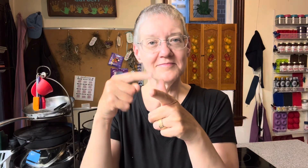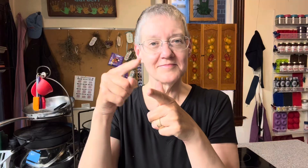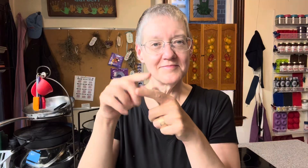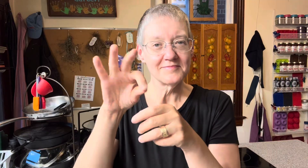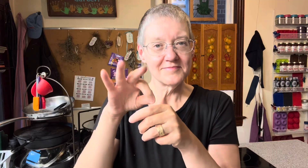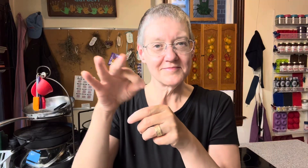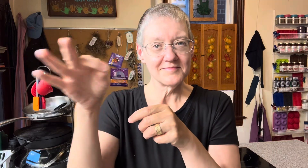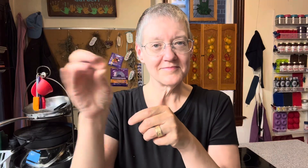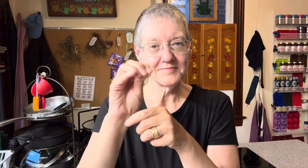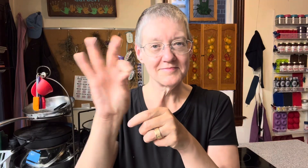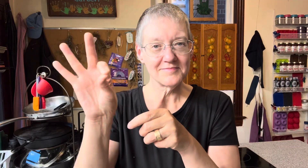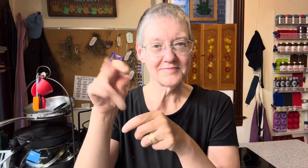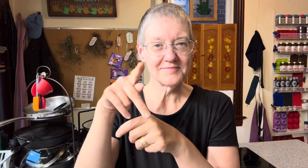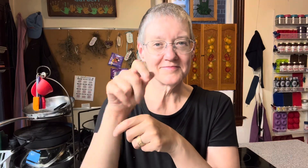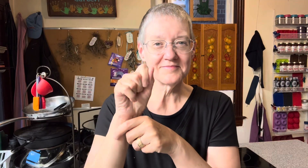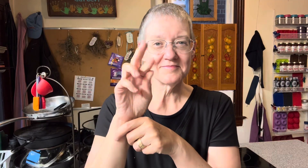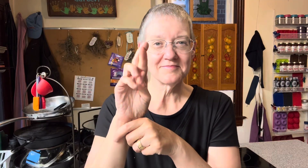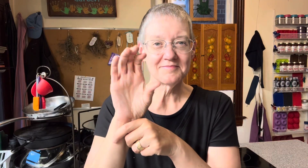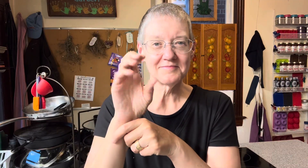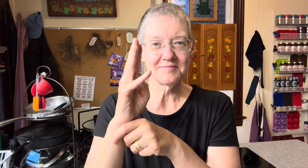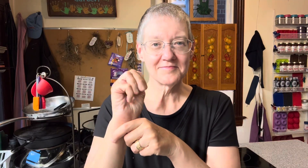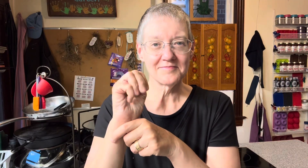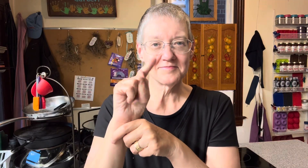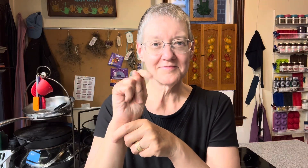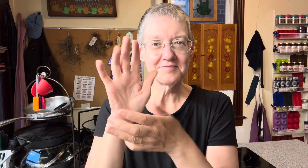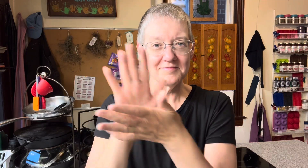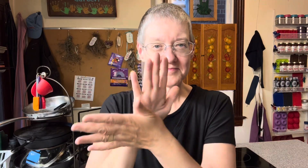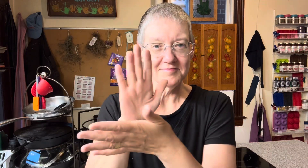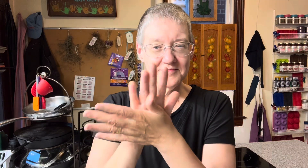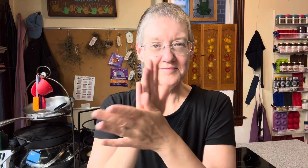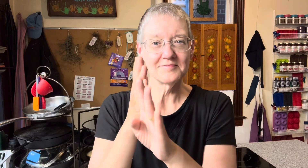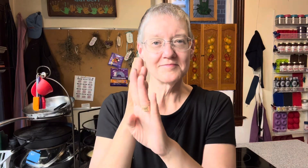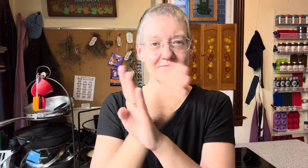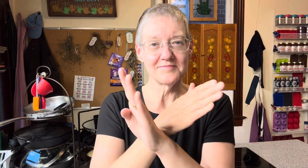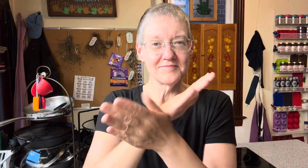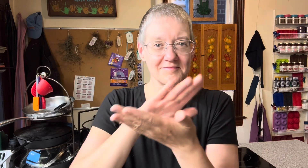to be able to pull off that parchment paper. So you have to plan ahead.